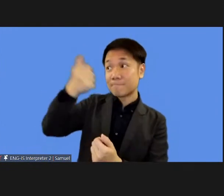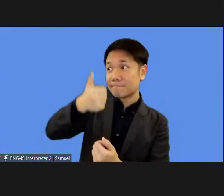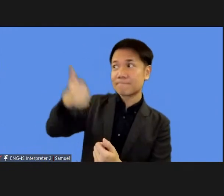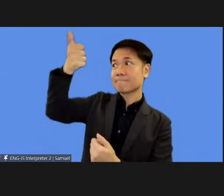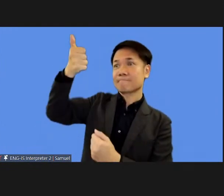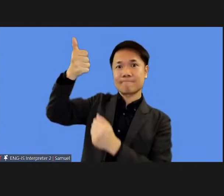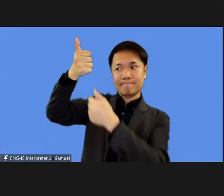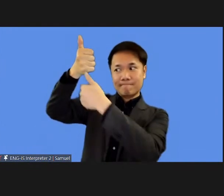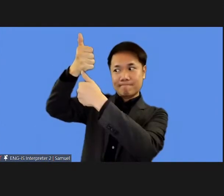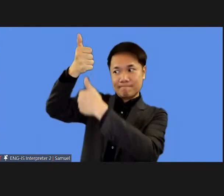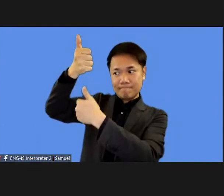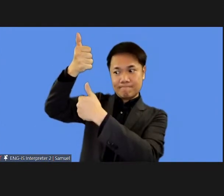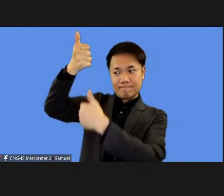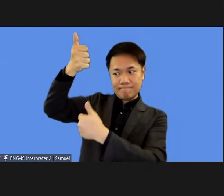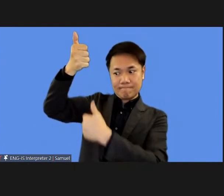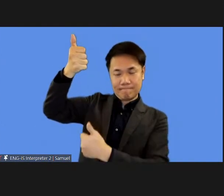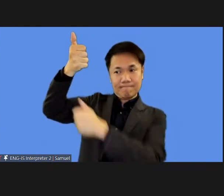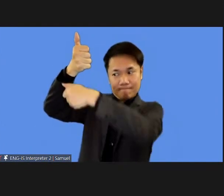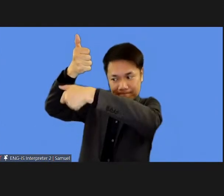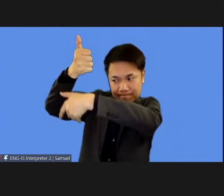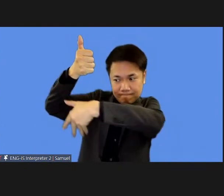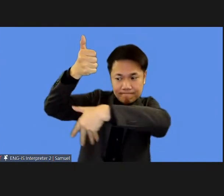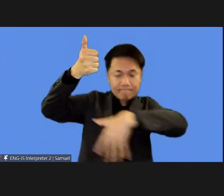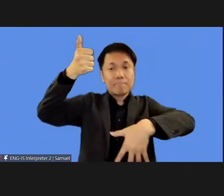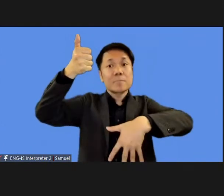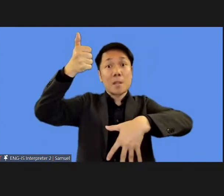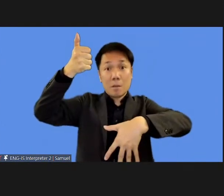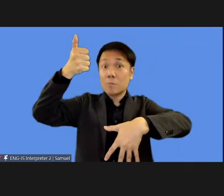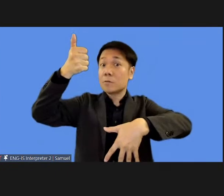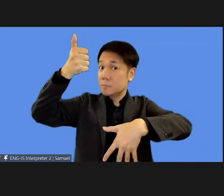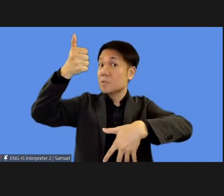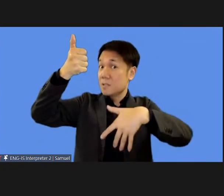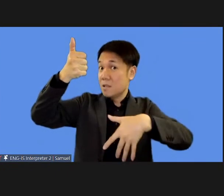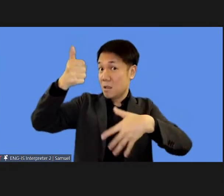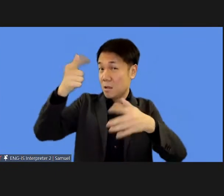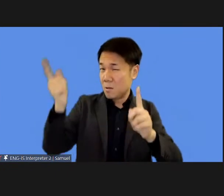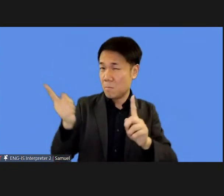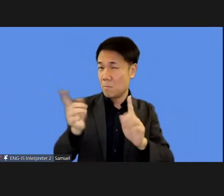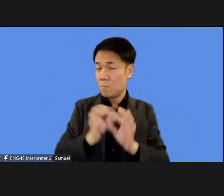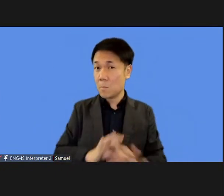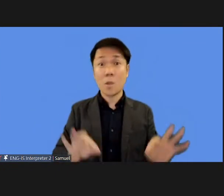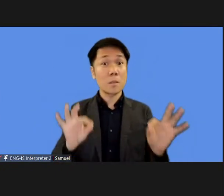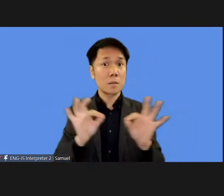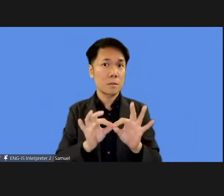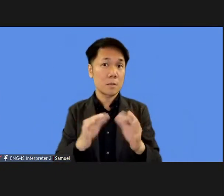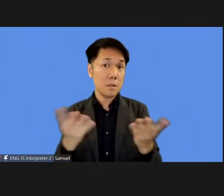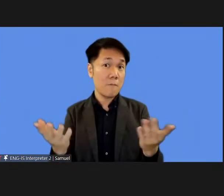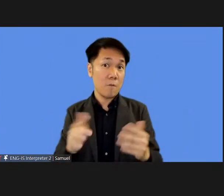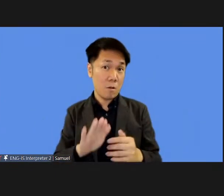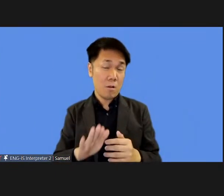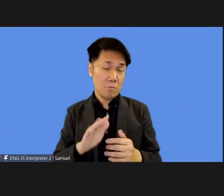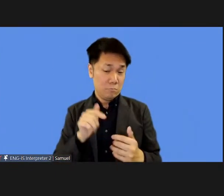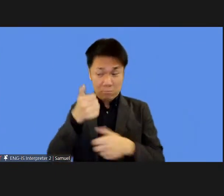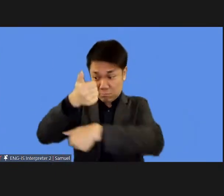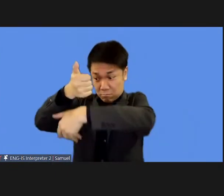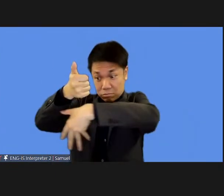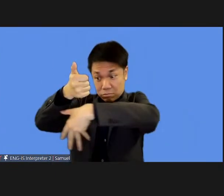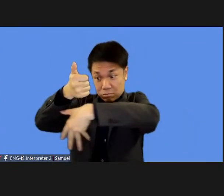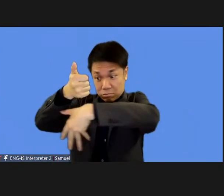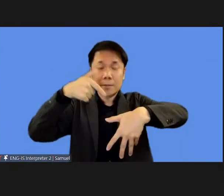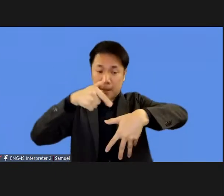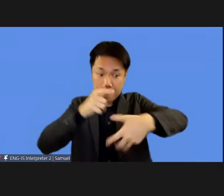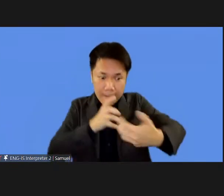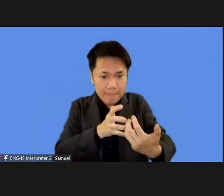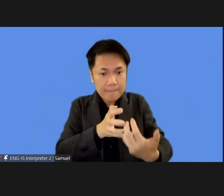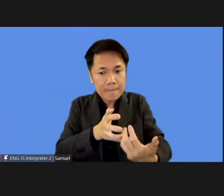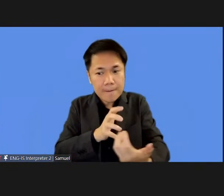development. Decentralization is a first point of contact with the local communities, and therefore it is important